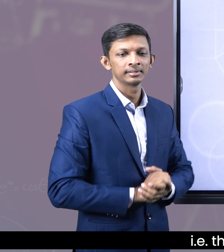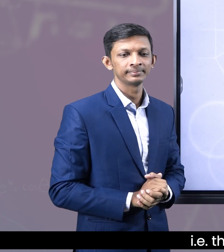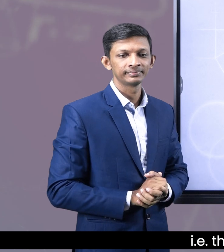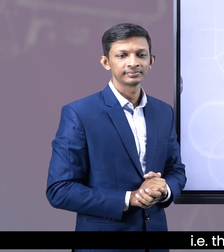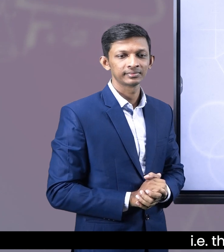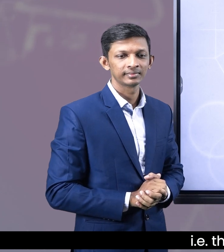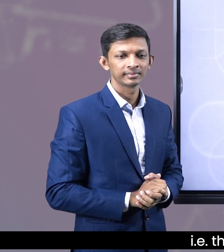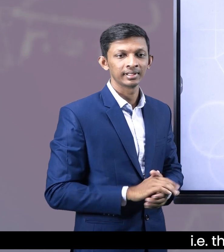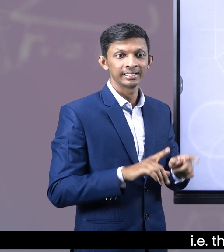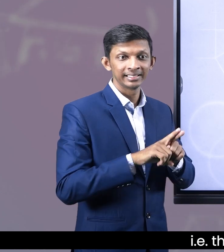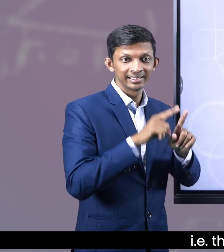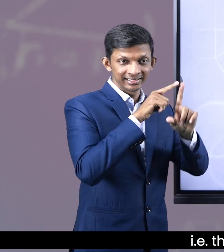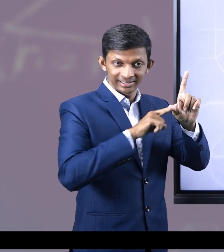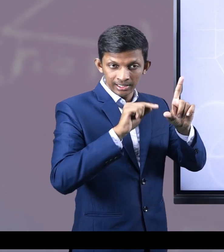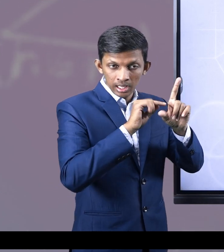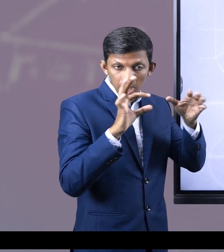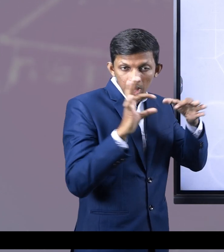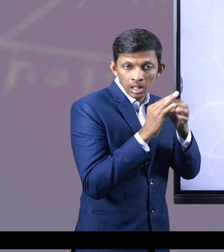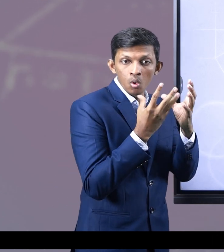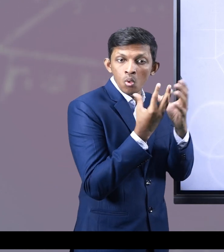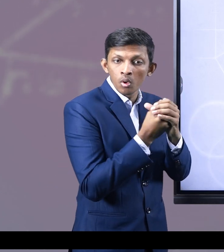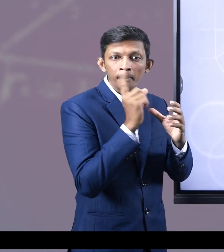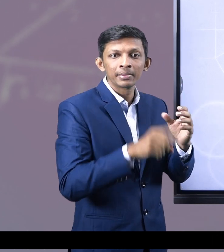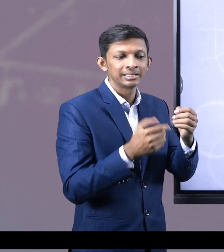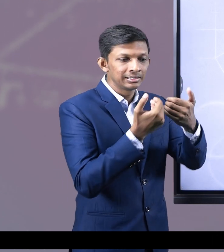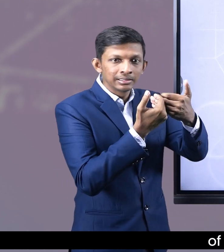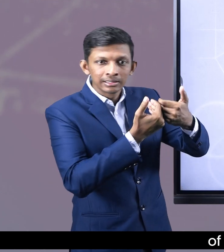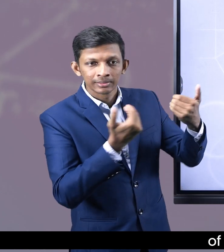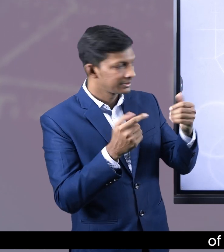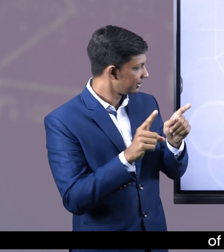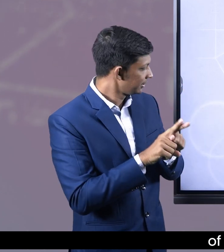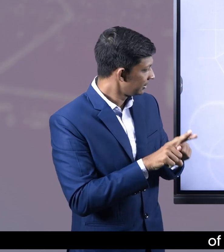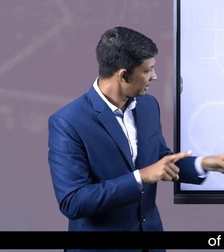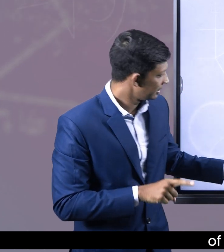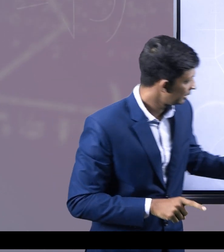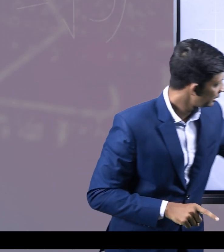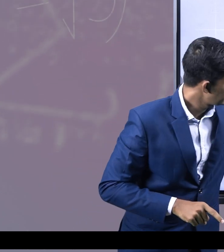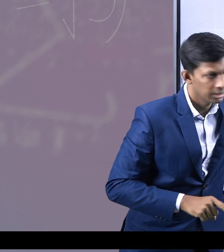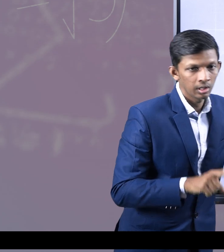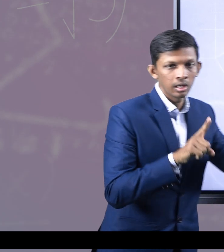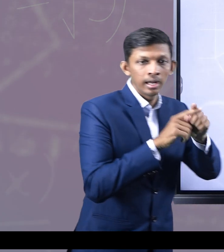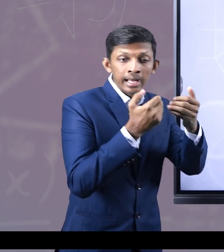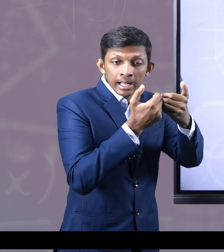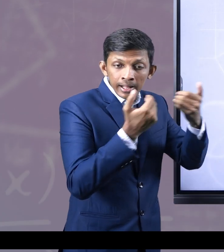rays. A linear pair is also a pair of supplementary angles as their sum is 180